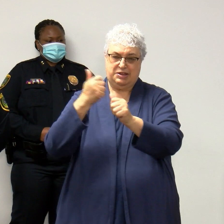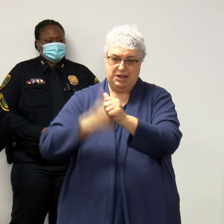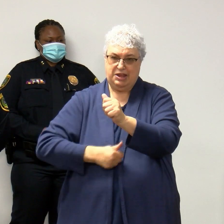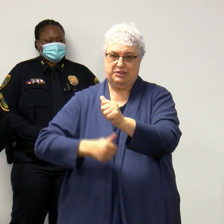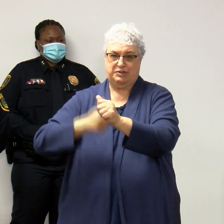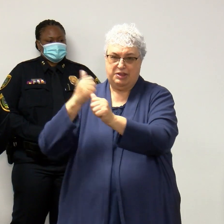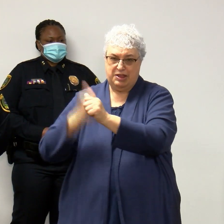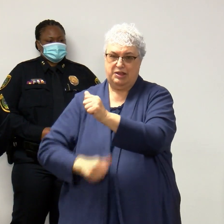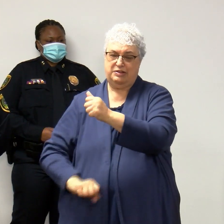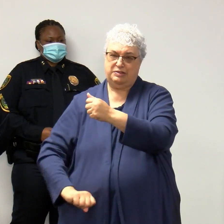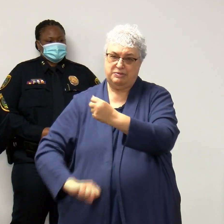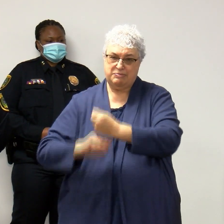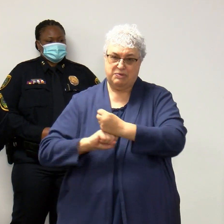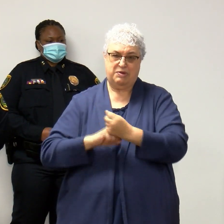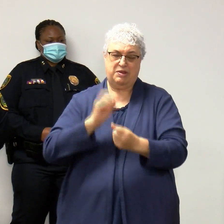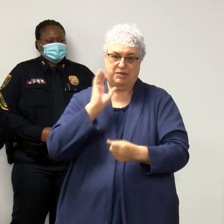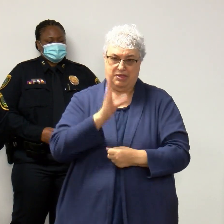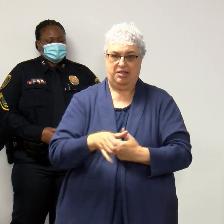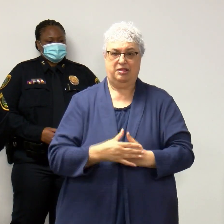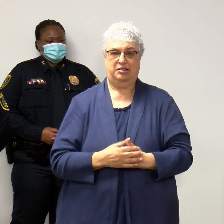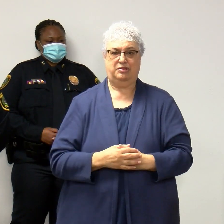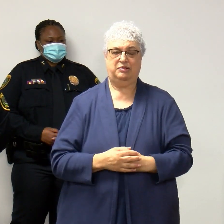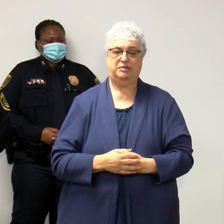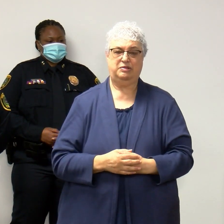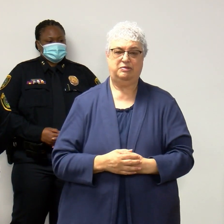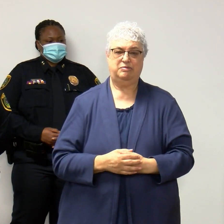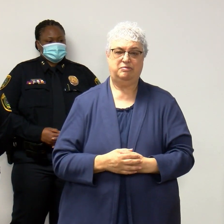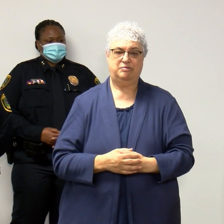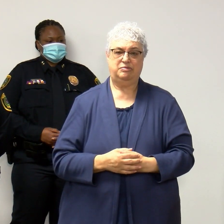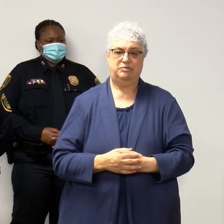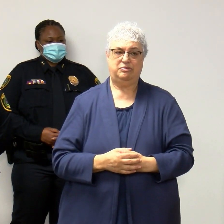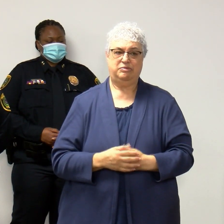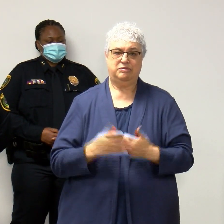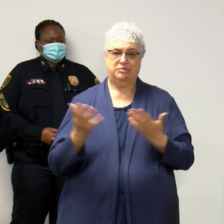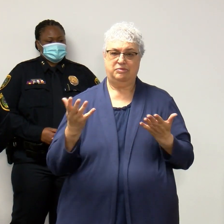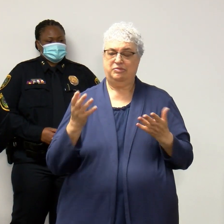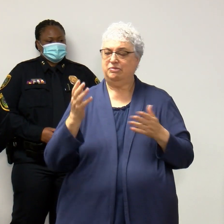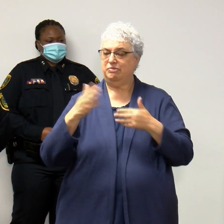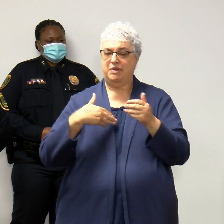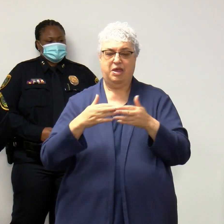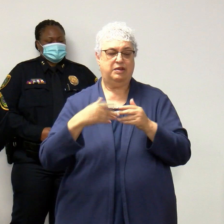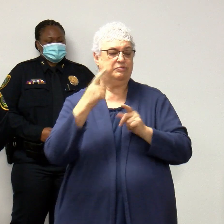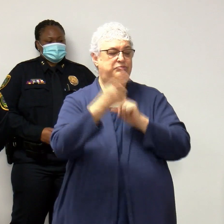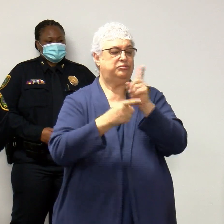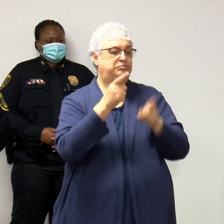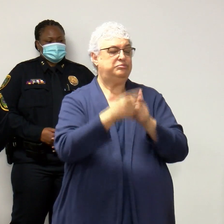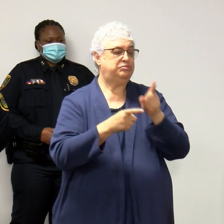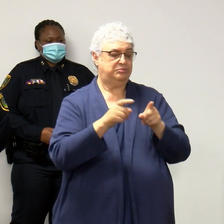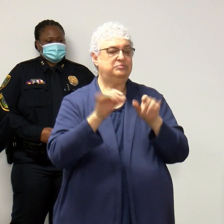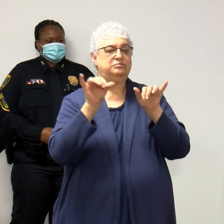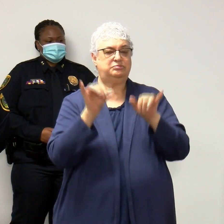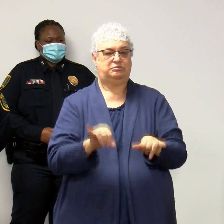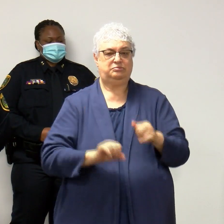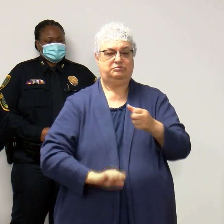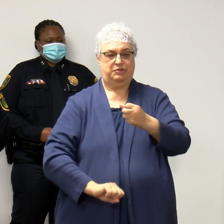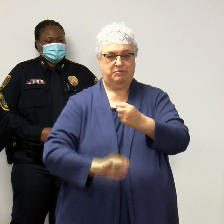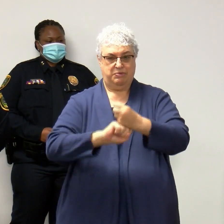every one of them. Even in the midst of criticism, I will stand with